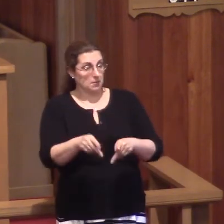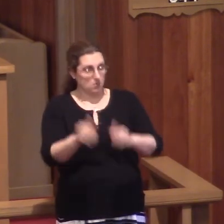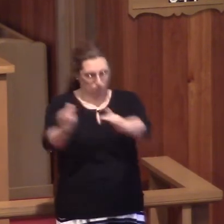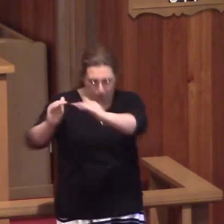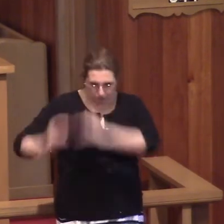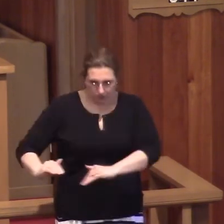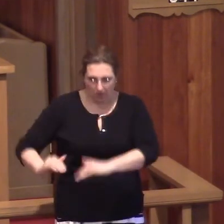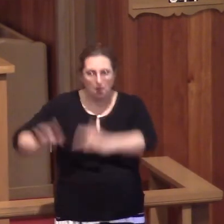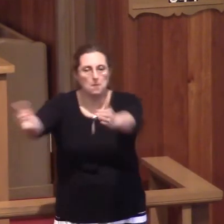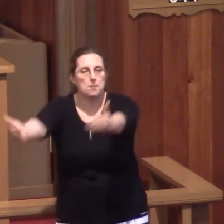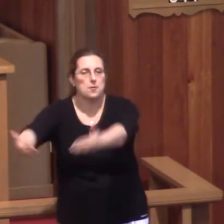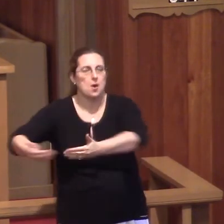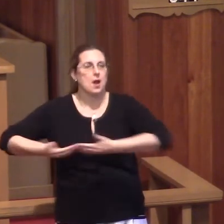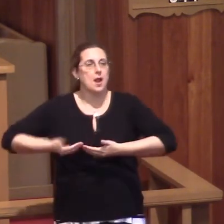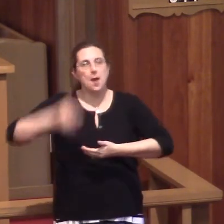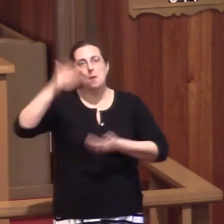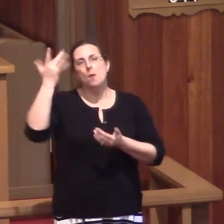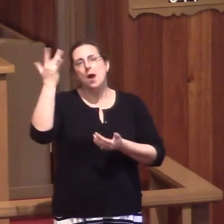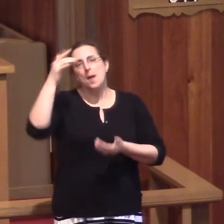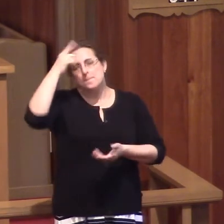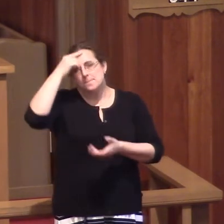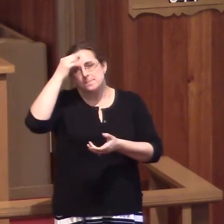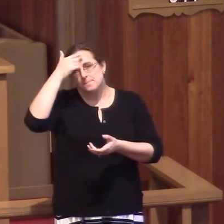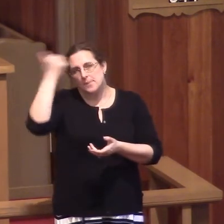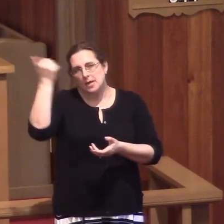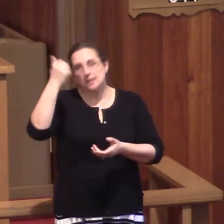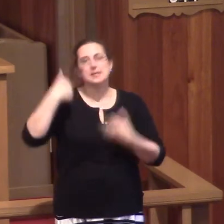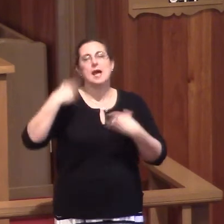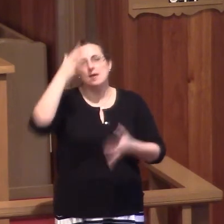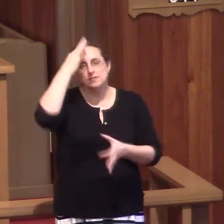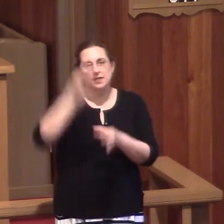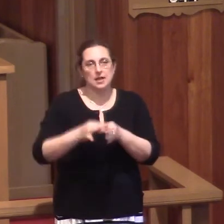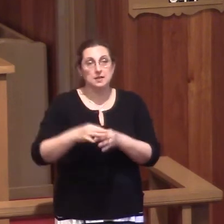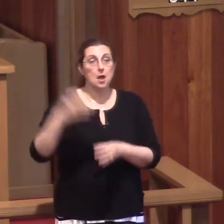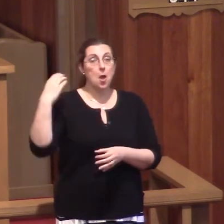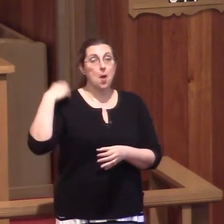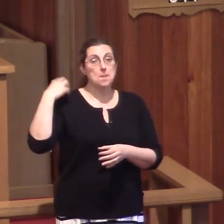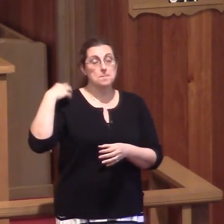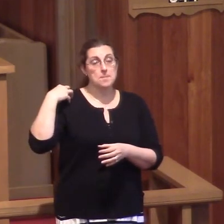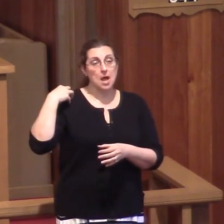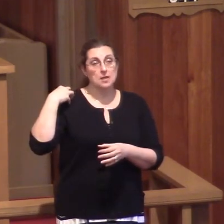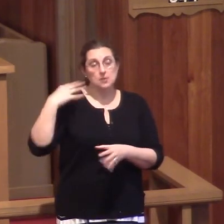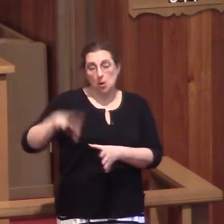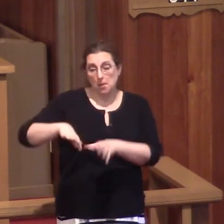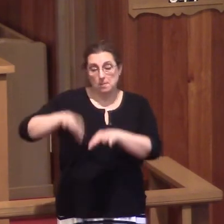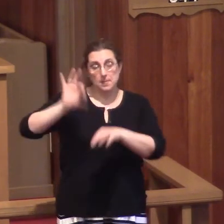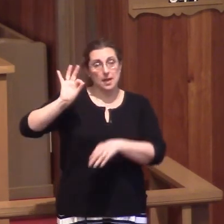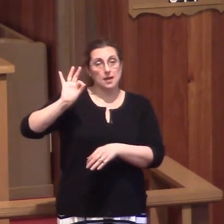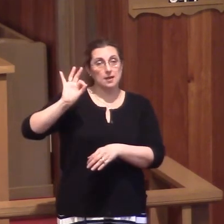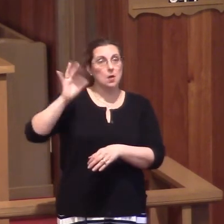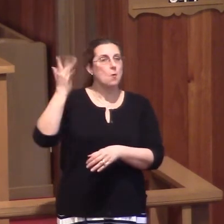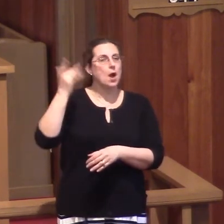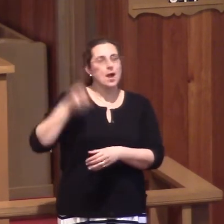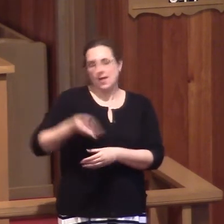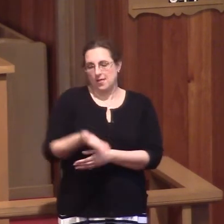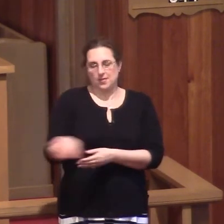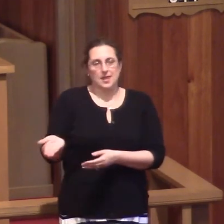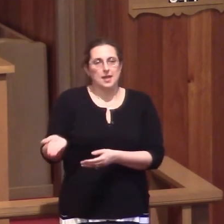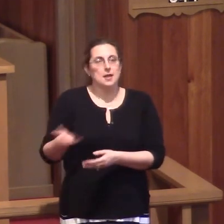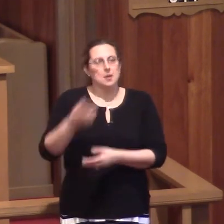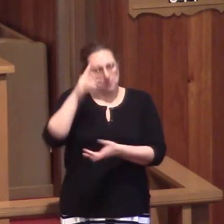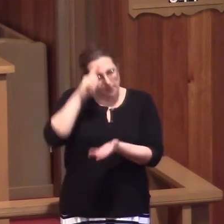had Faith. They were chosen By the master Because they believed And desired The banquet.